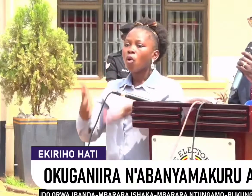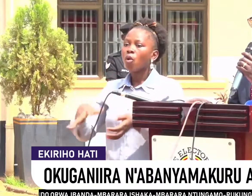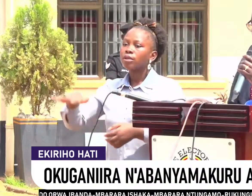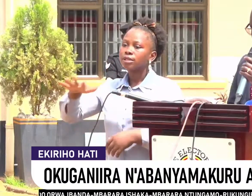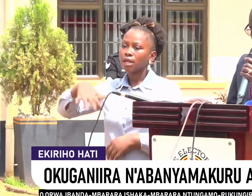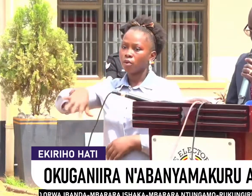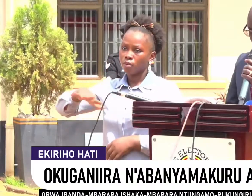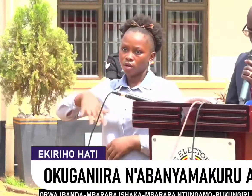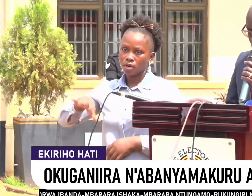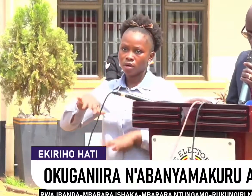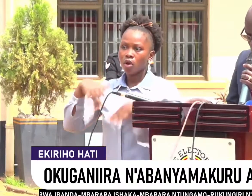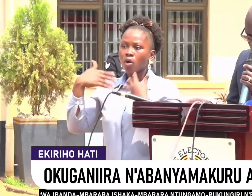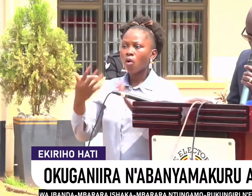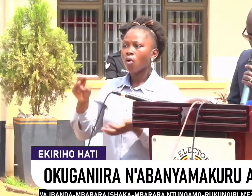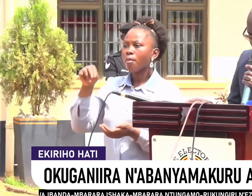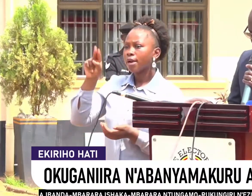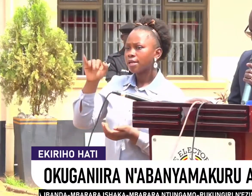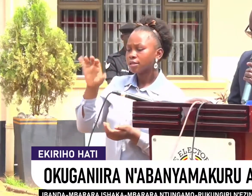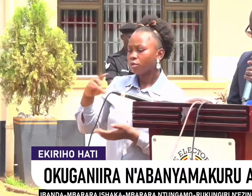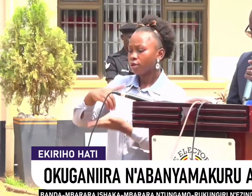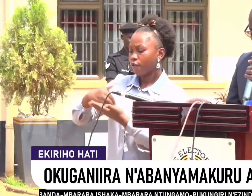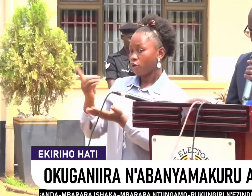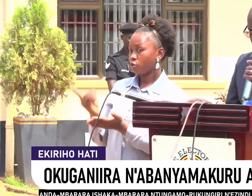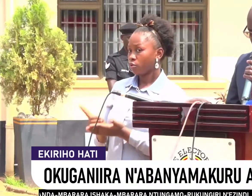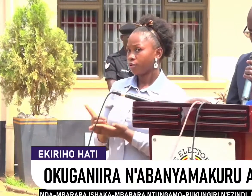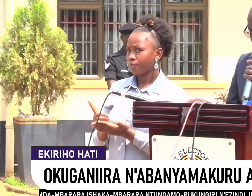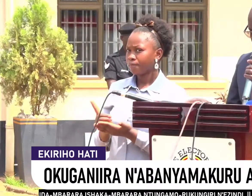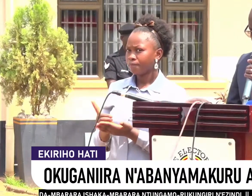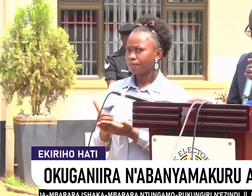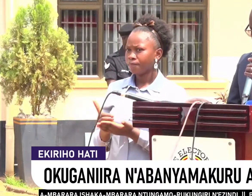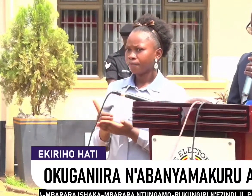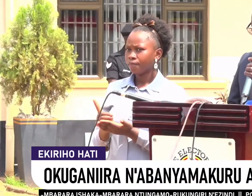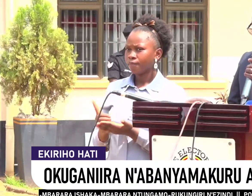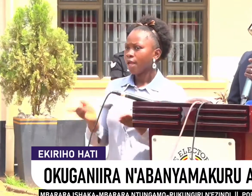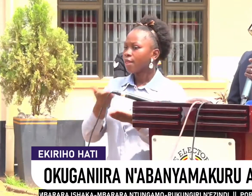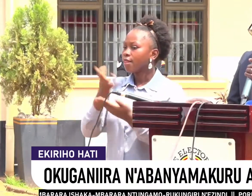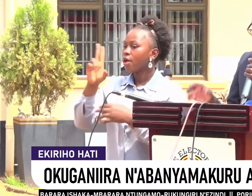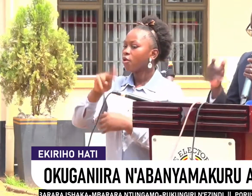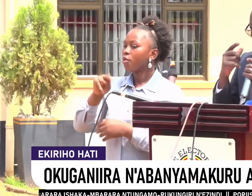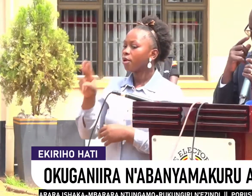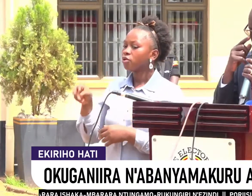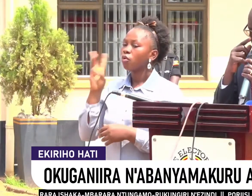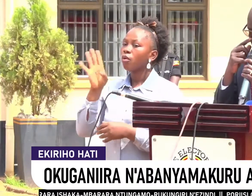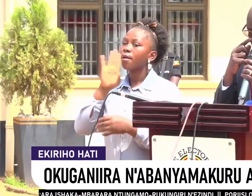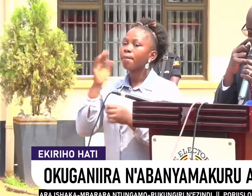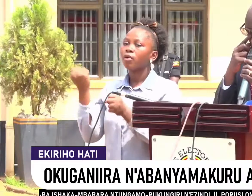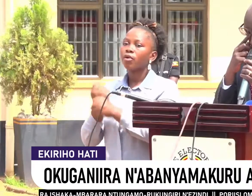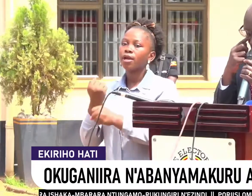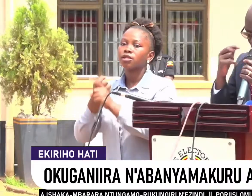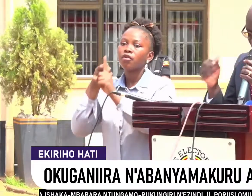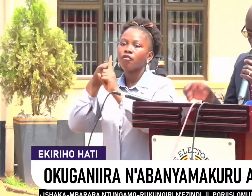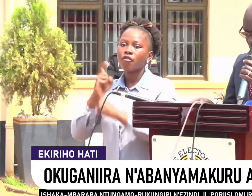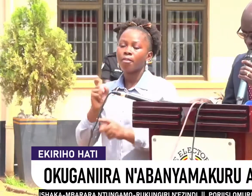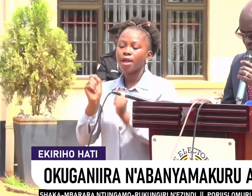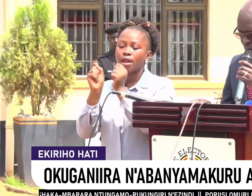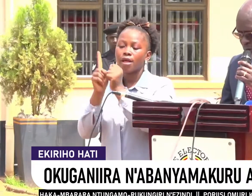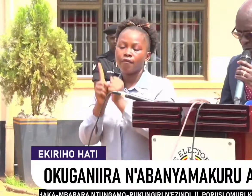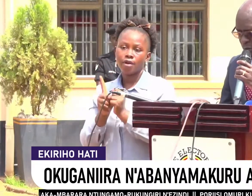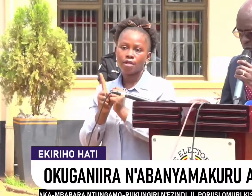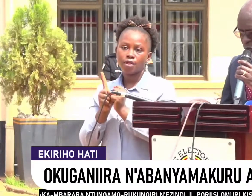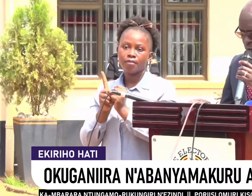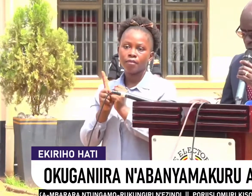town or municipal divisions. Their nominations will be conducted from